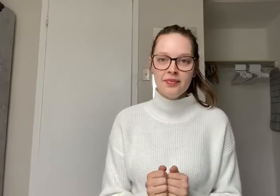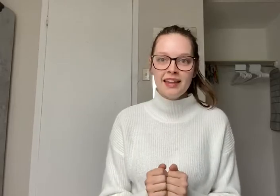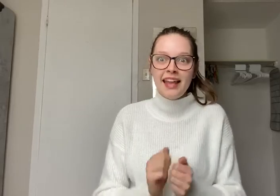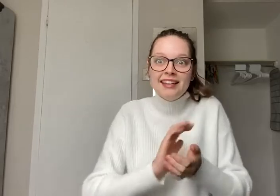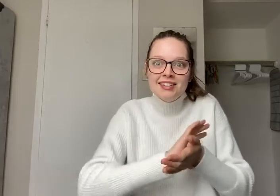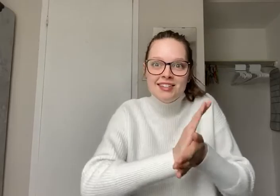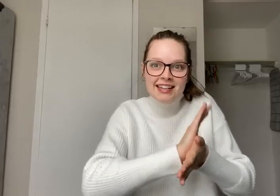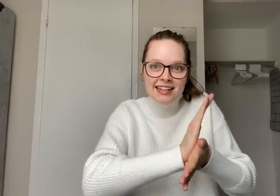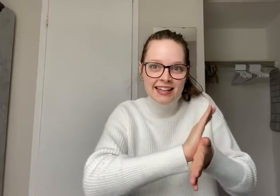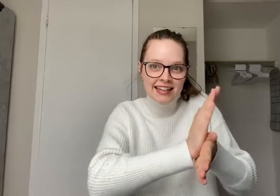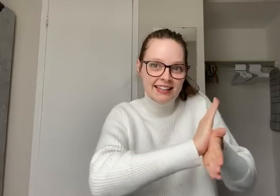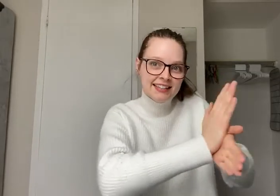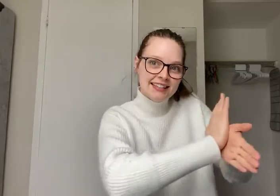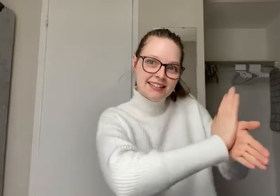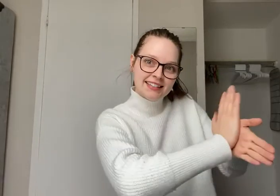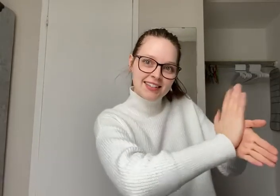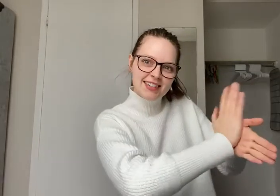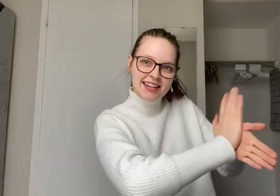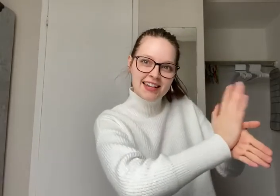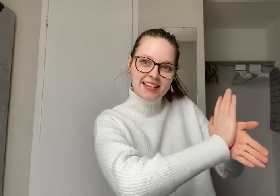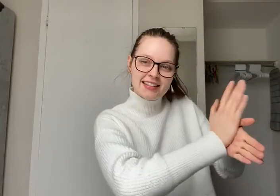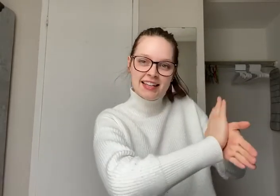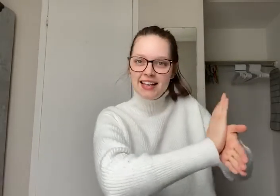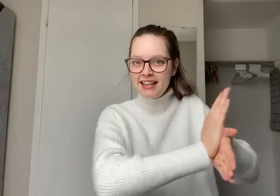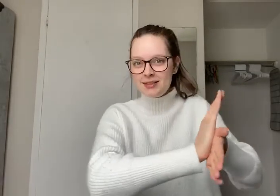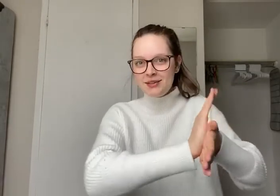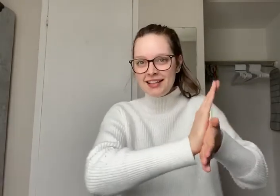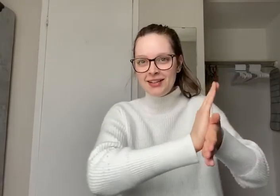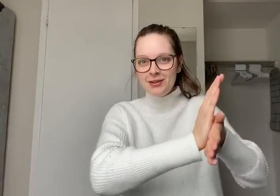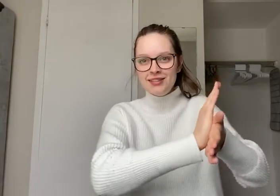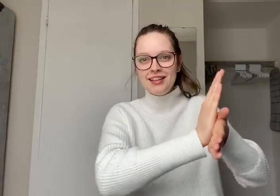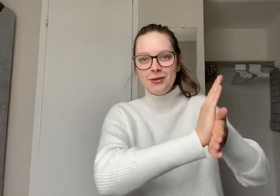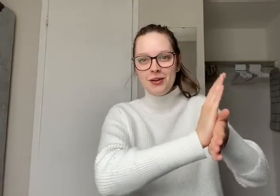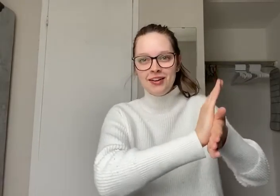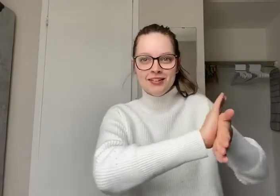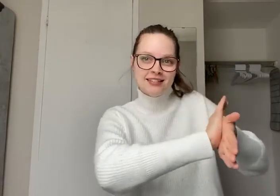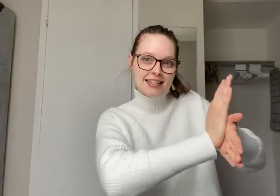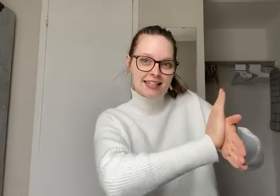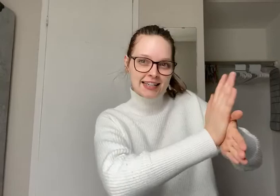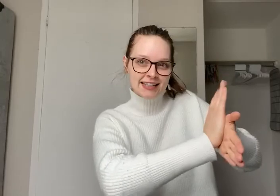and cheese, cheese. This one's like you're using a grater, cheese.